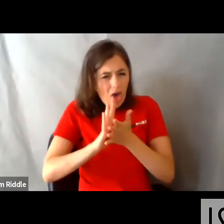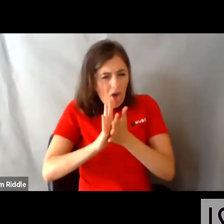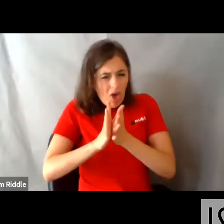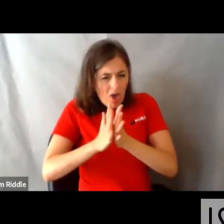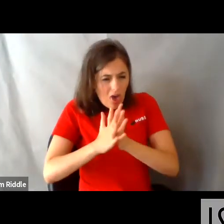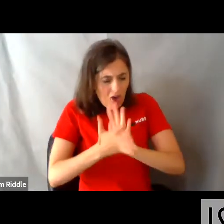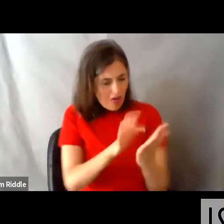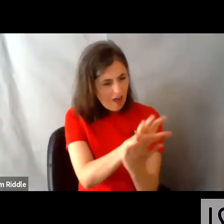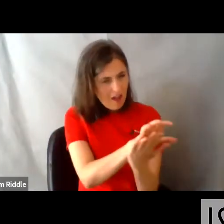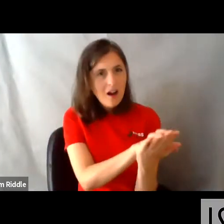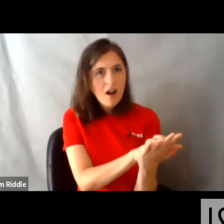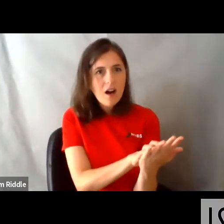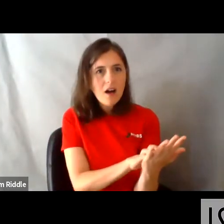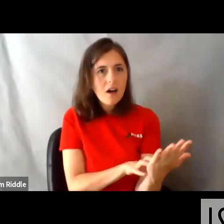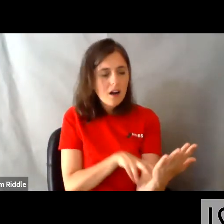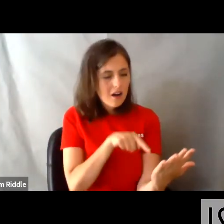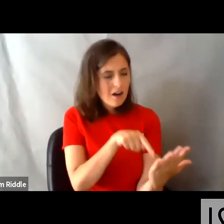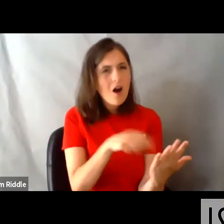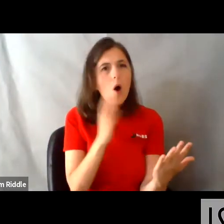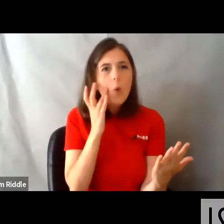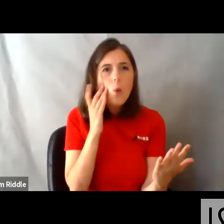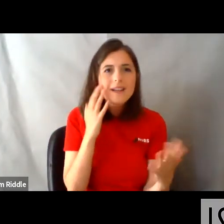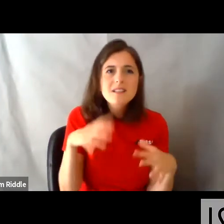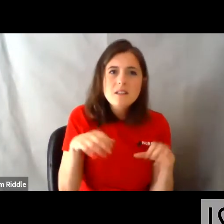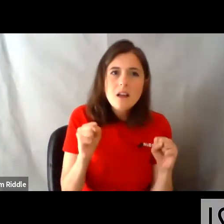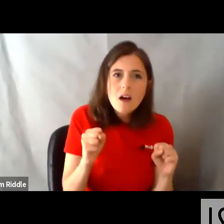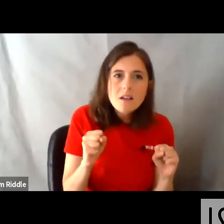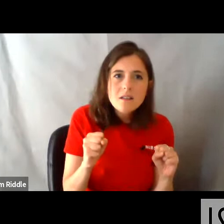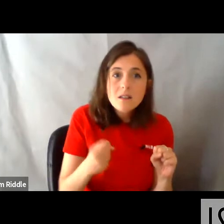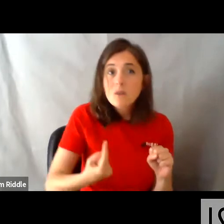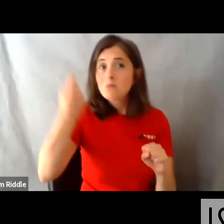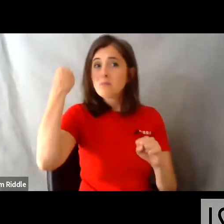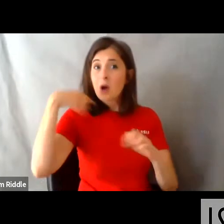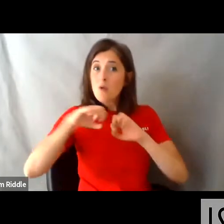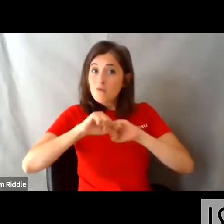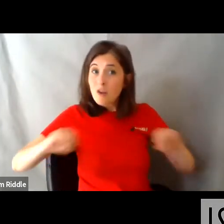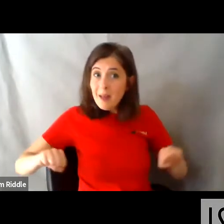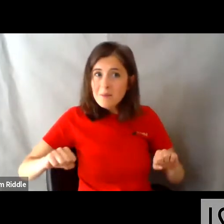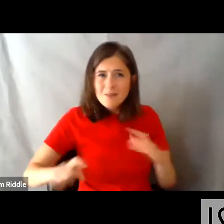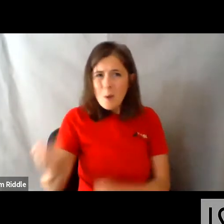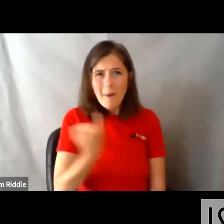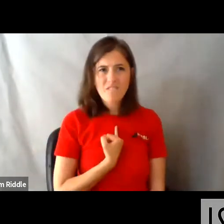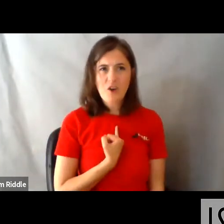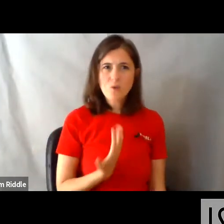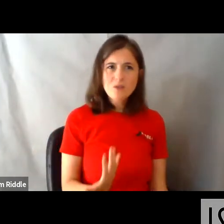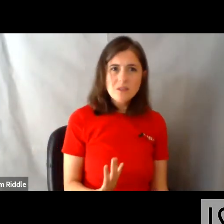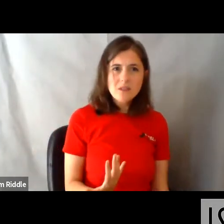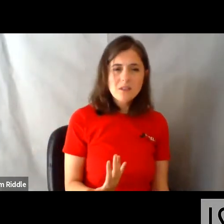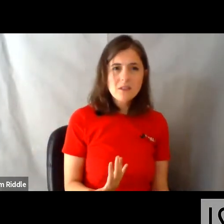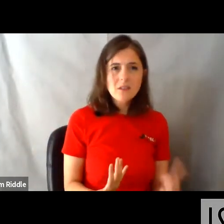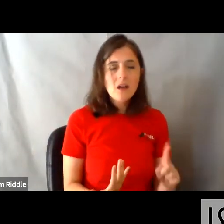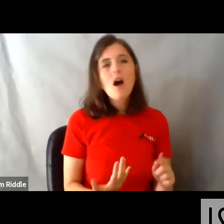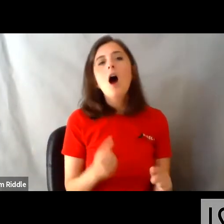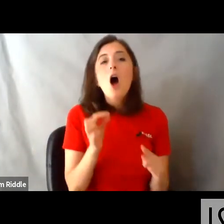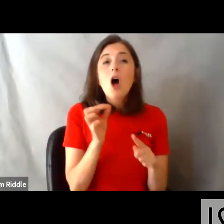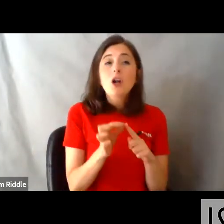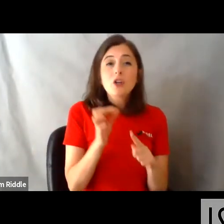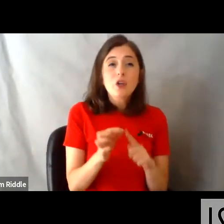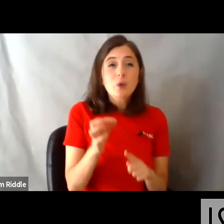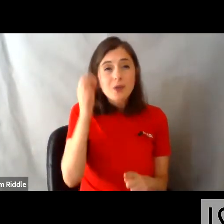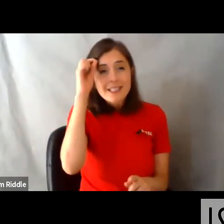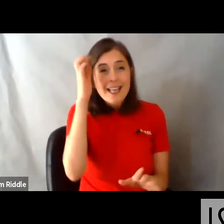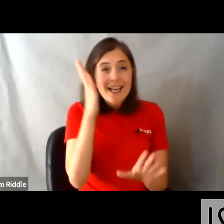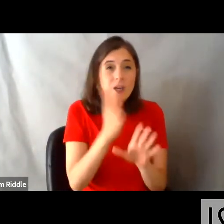spelled out. When did it all start? Being raped, not my fault. Acute psychogenic